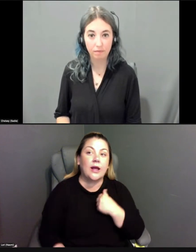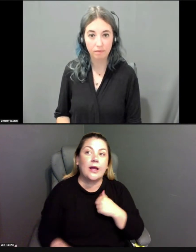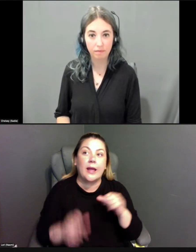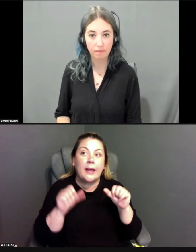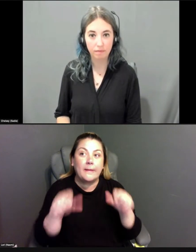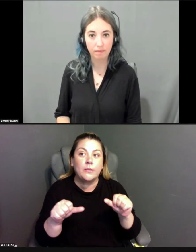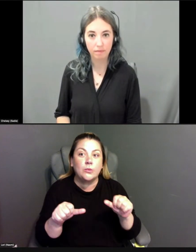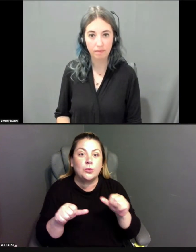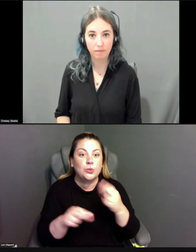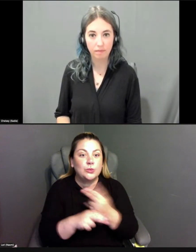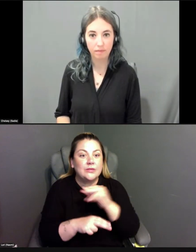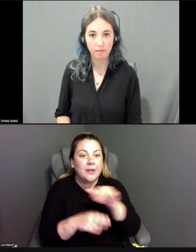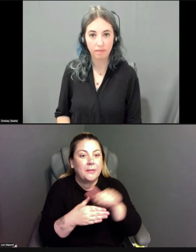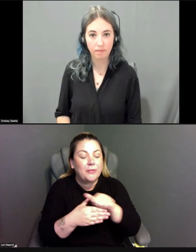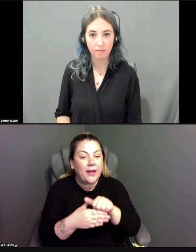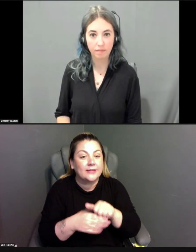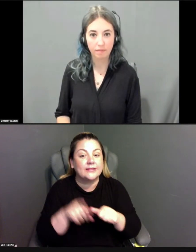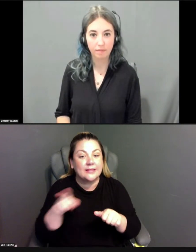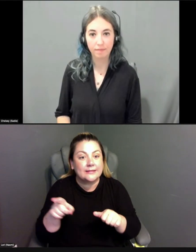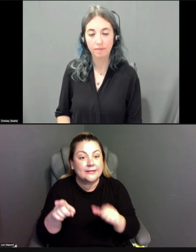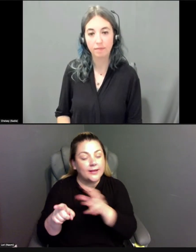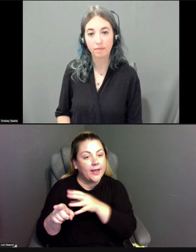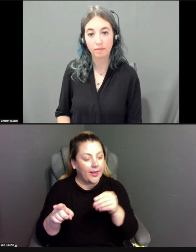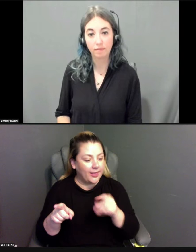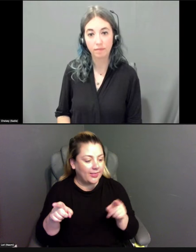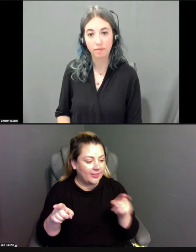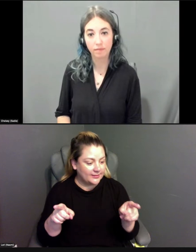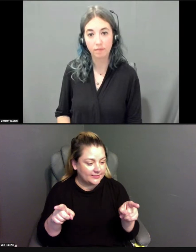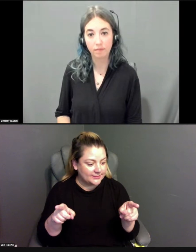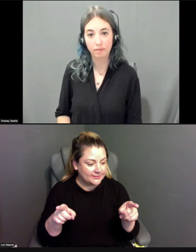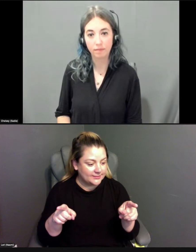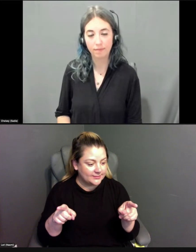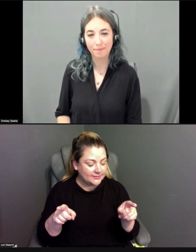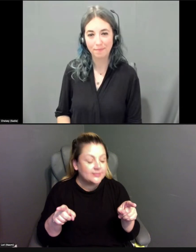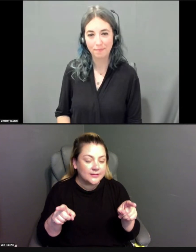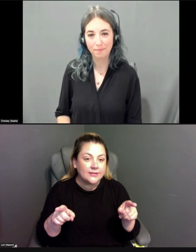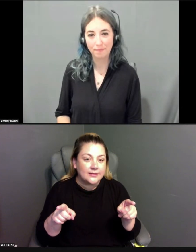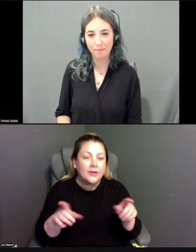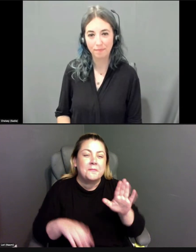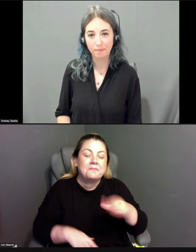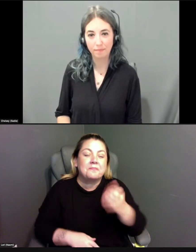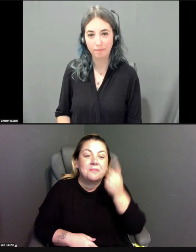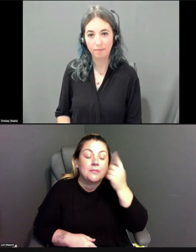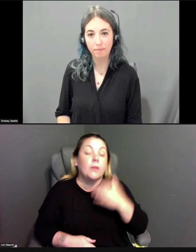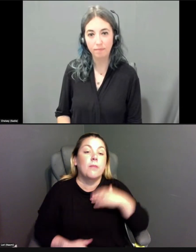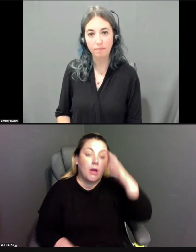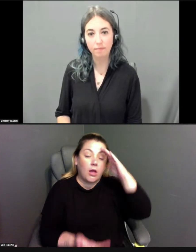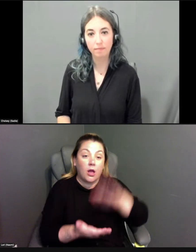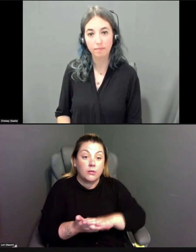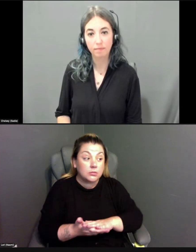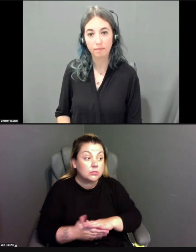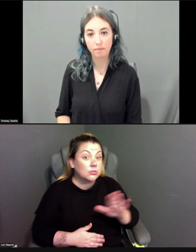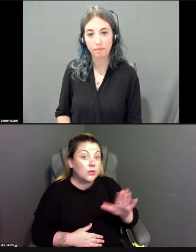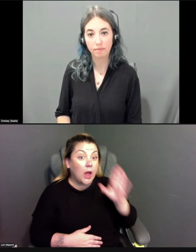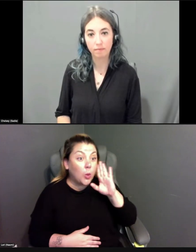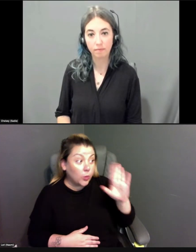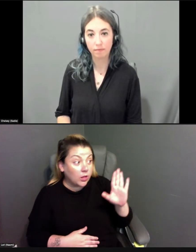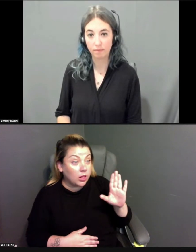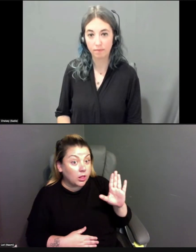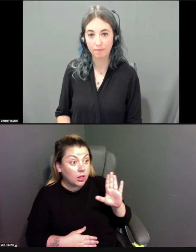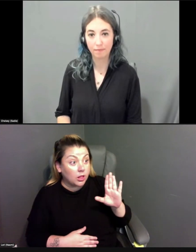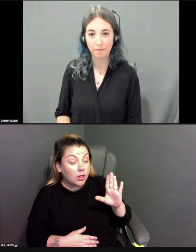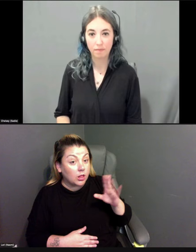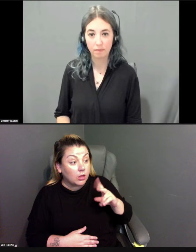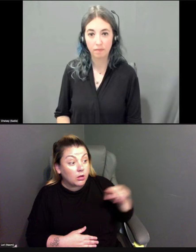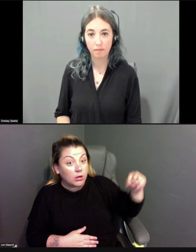thinking process. And as a result, like, you know, my husband did offer to go out there and like relocate the spider, but